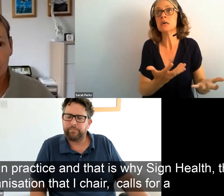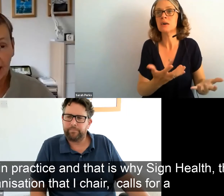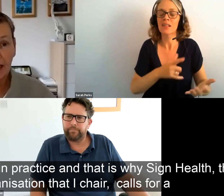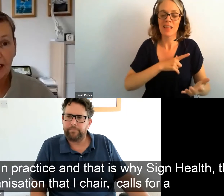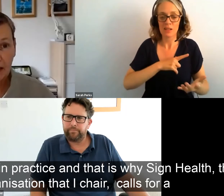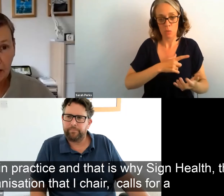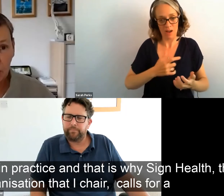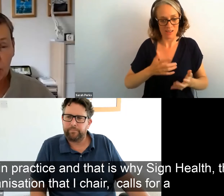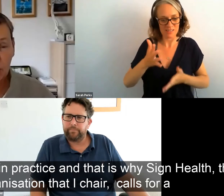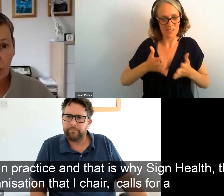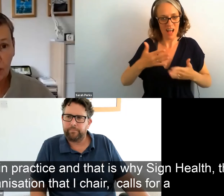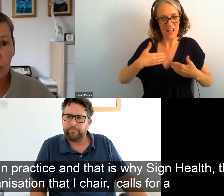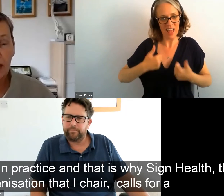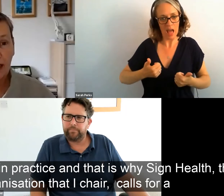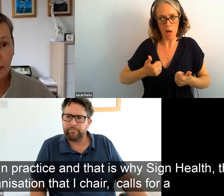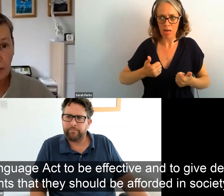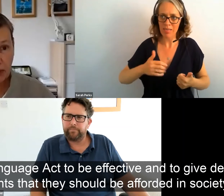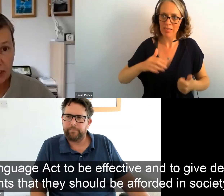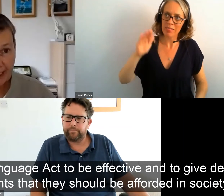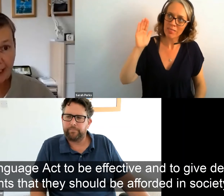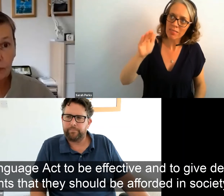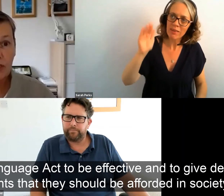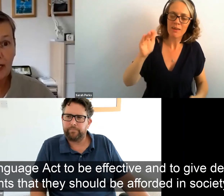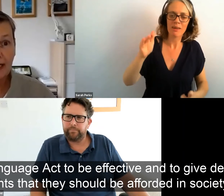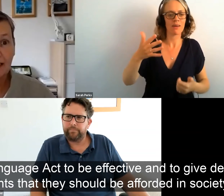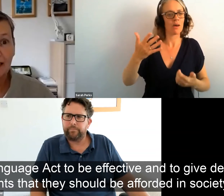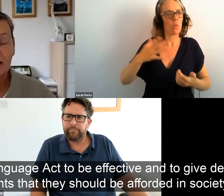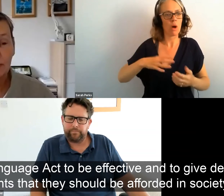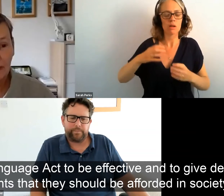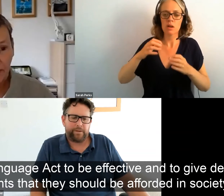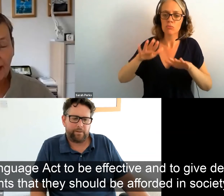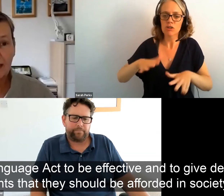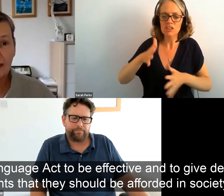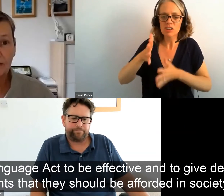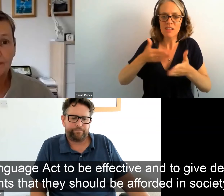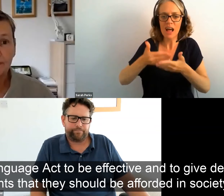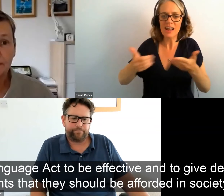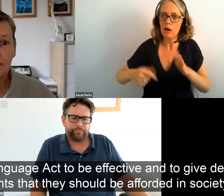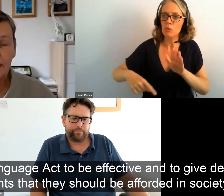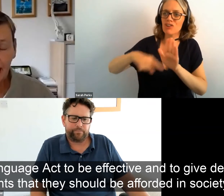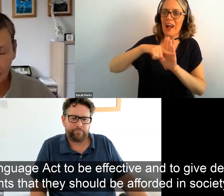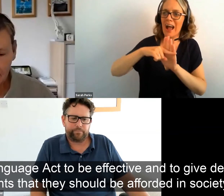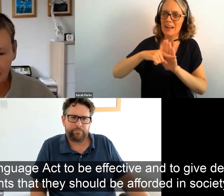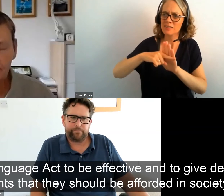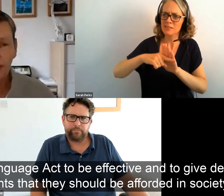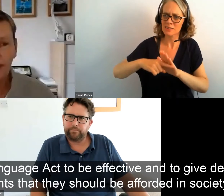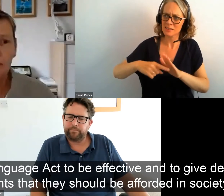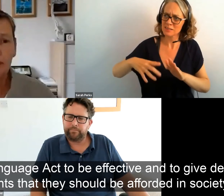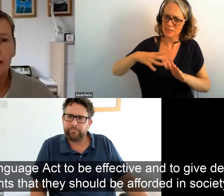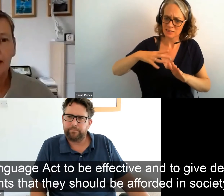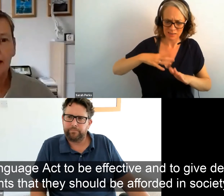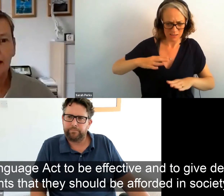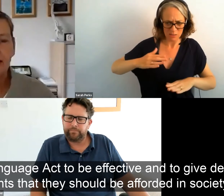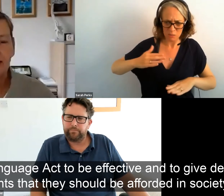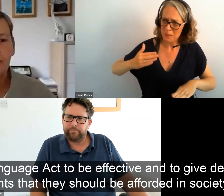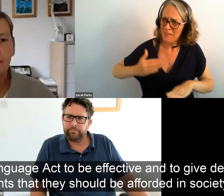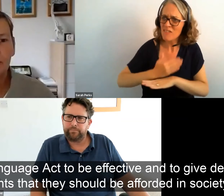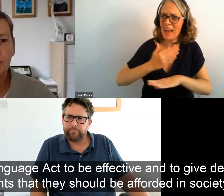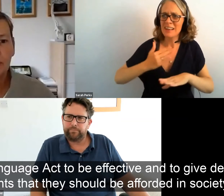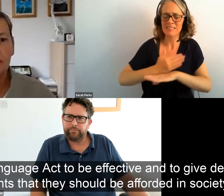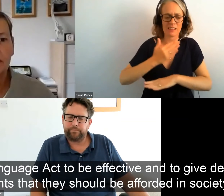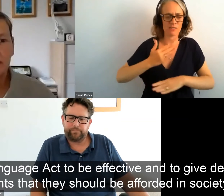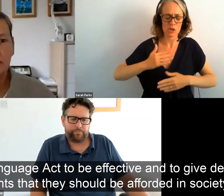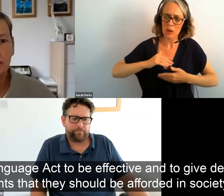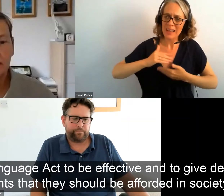that I chair, calls for a British Sign Language Act to be effective and to give people, deaf